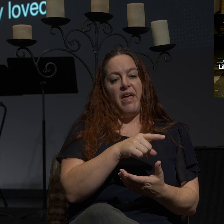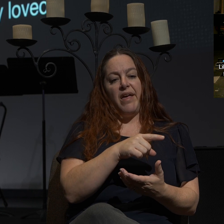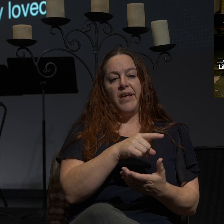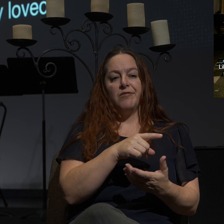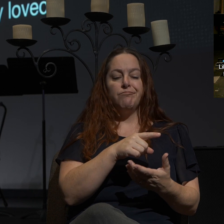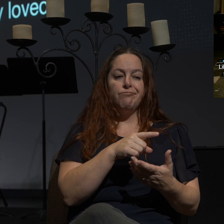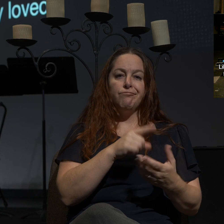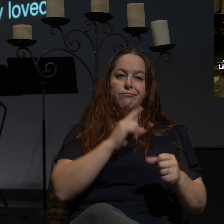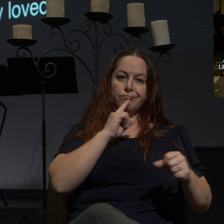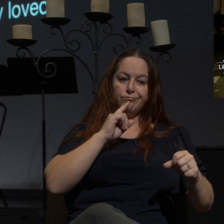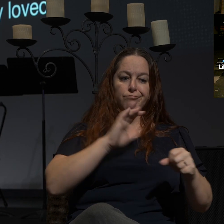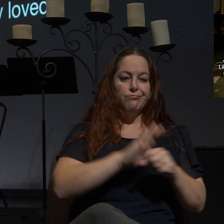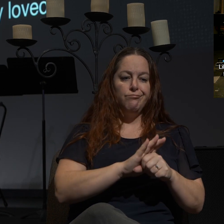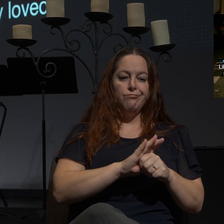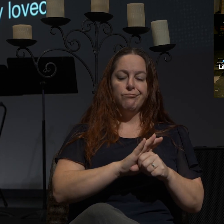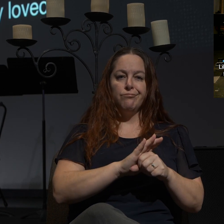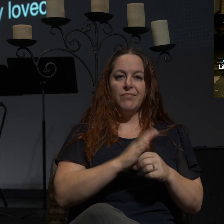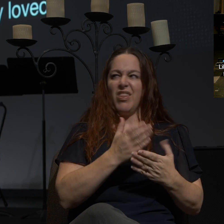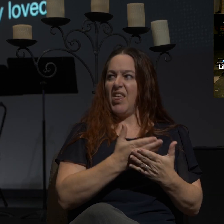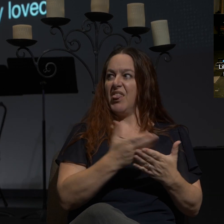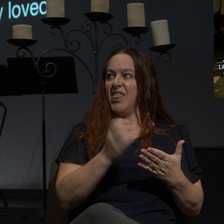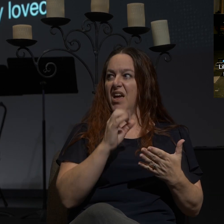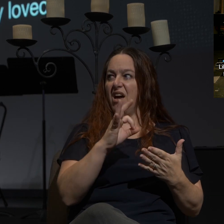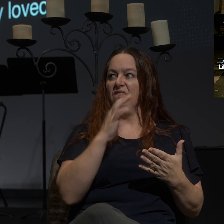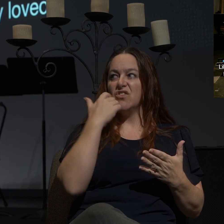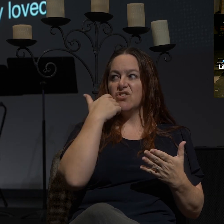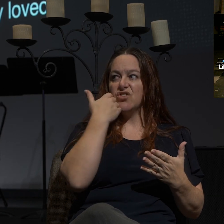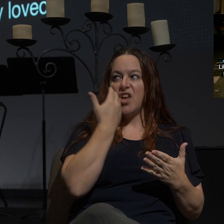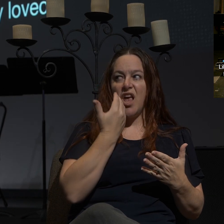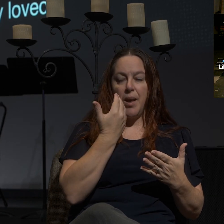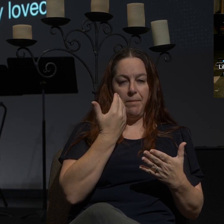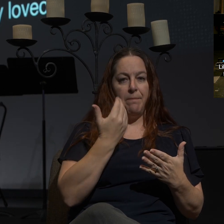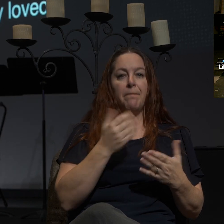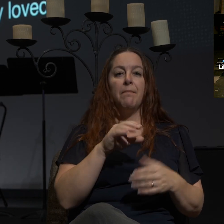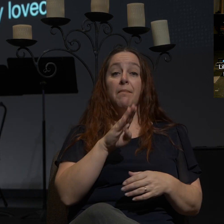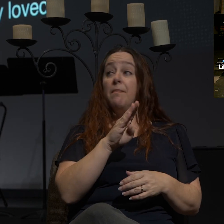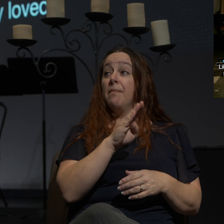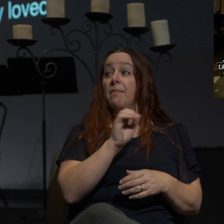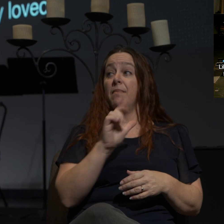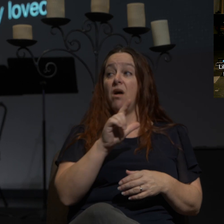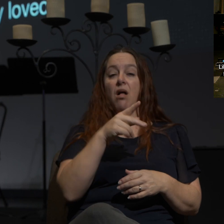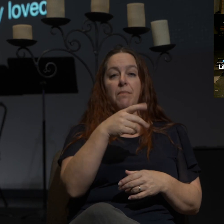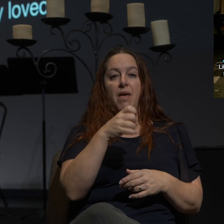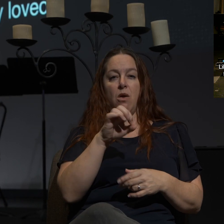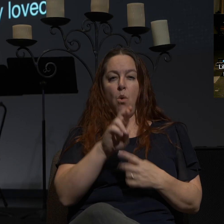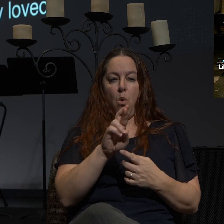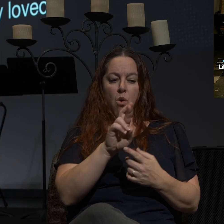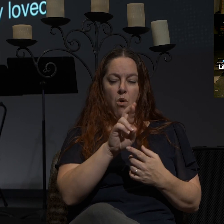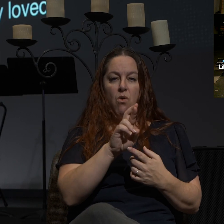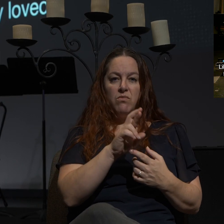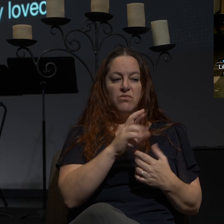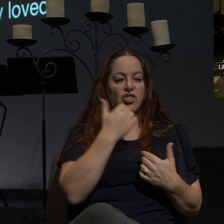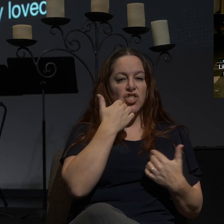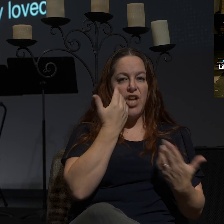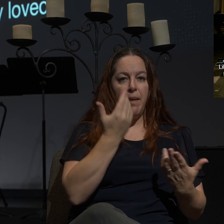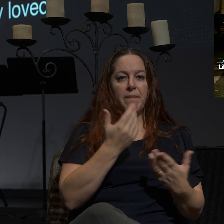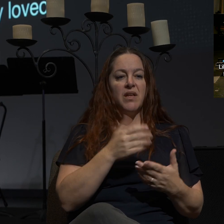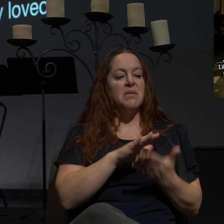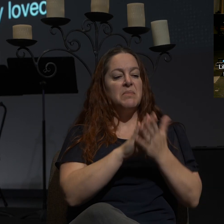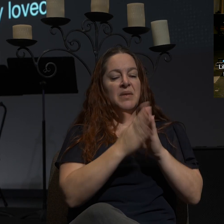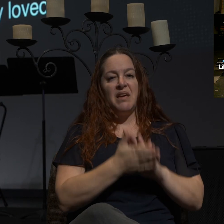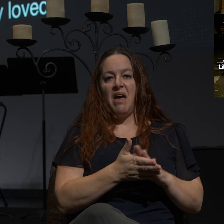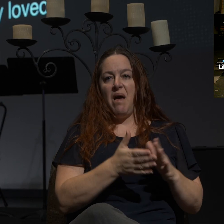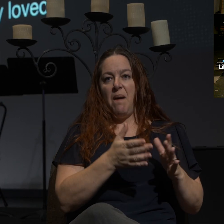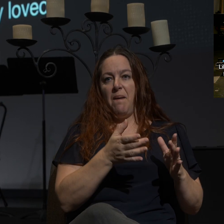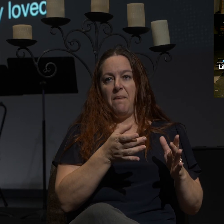to the thing of shame. Baal Peor, the thing of shame, and became detestable like the